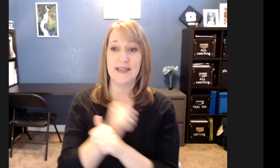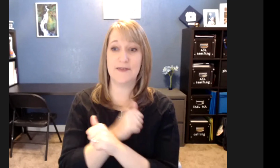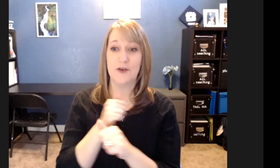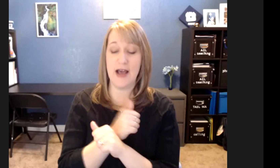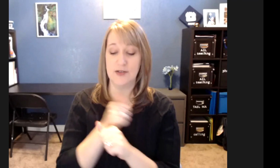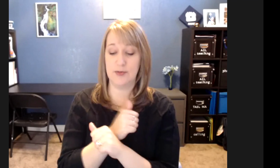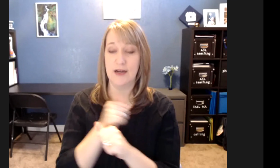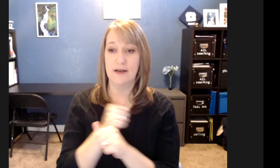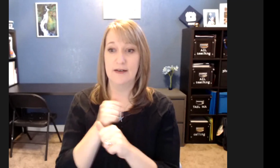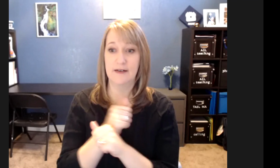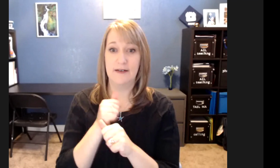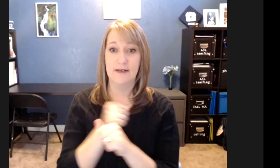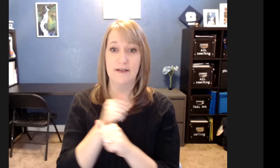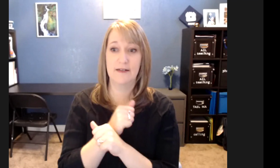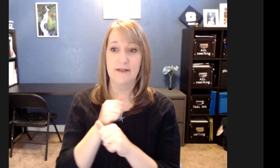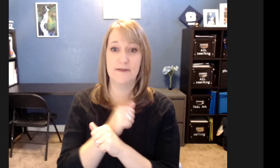A's for algebra.